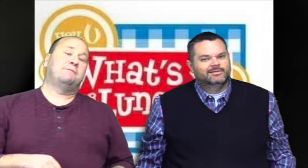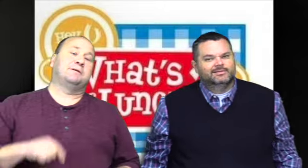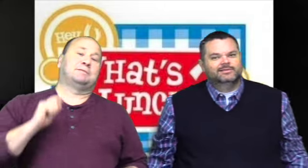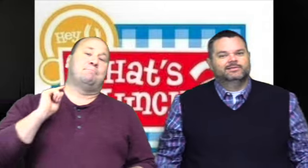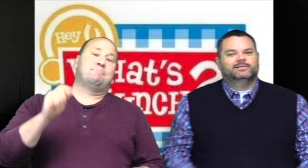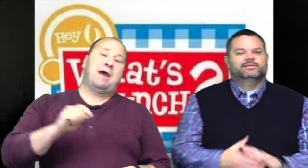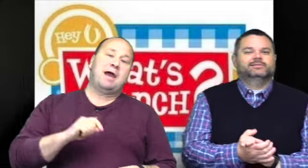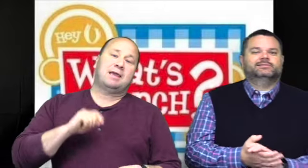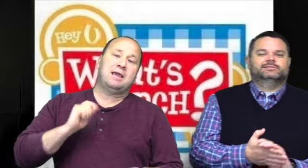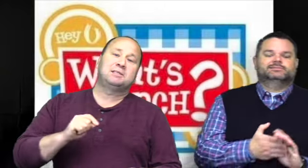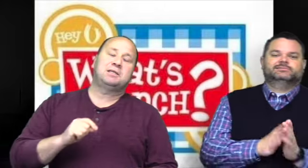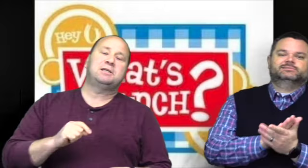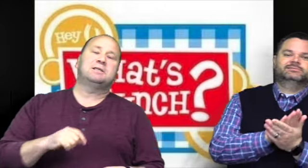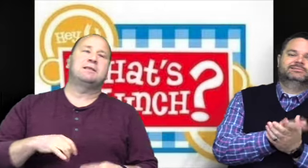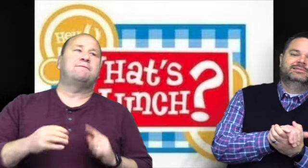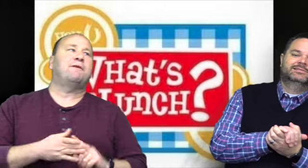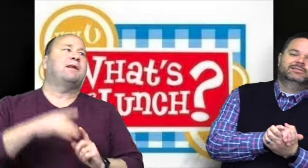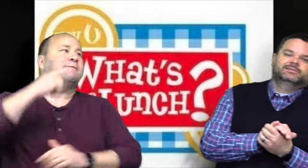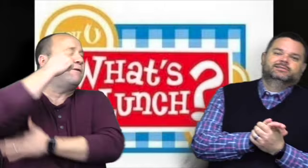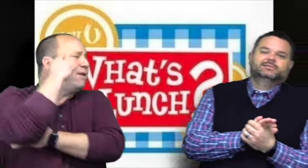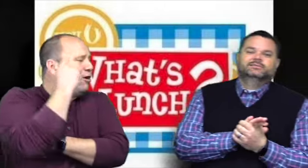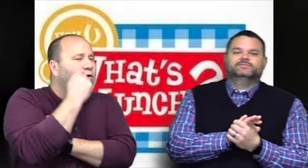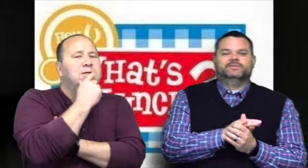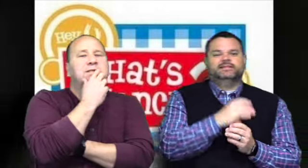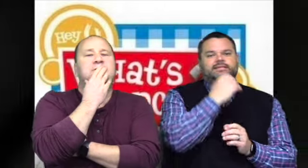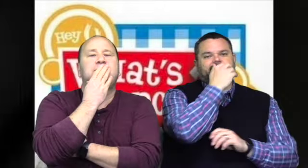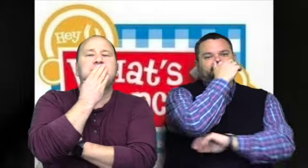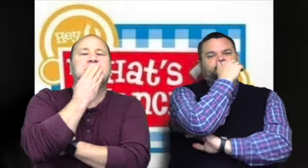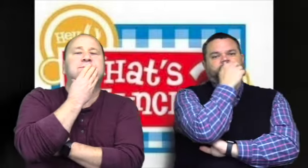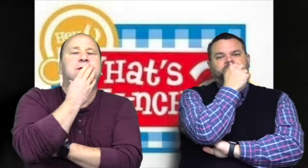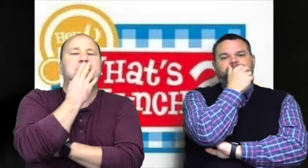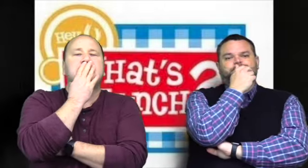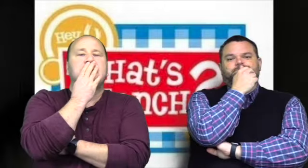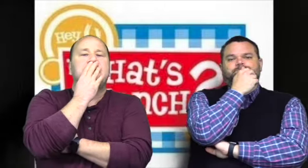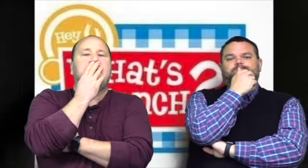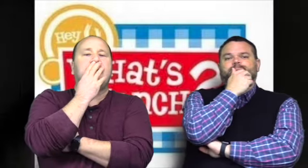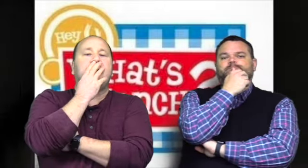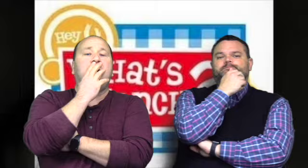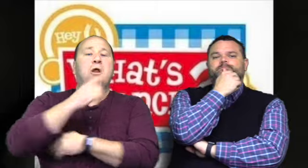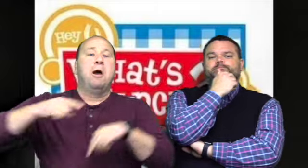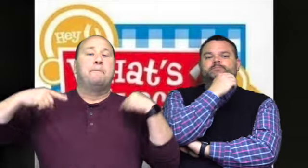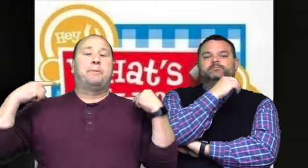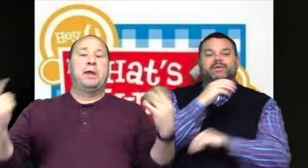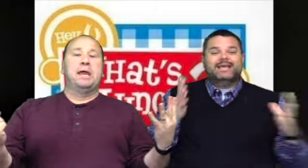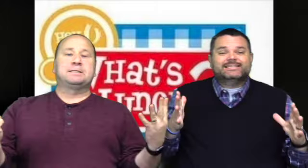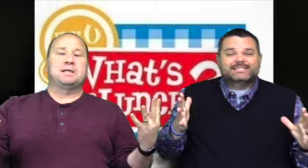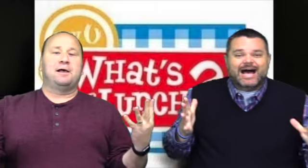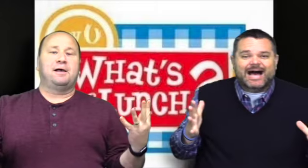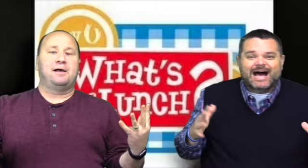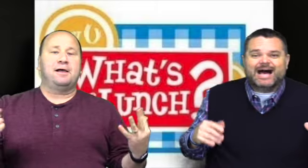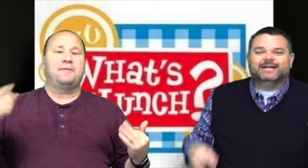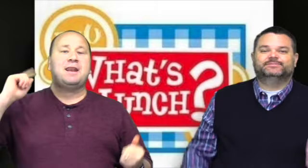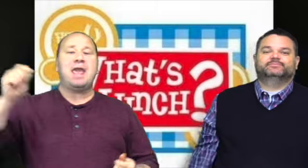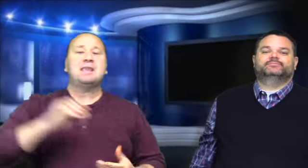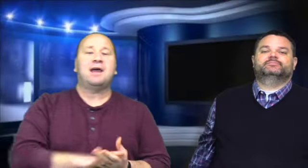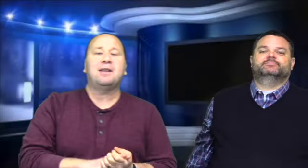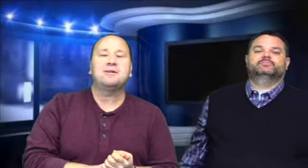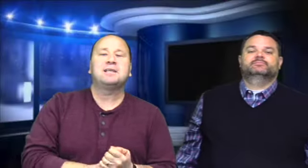favorites, mac and cheese. And Friday always confuses me. How about pizza? Then, hey, Tigers,